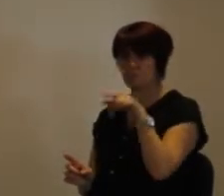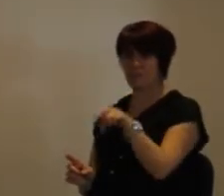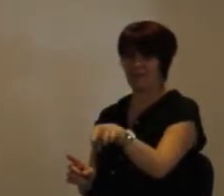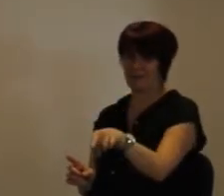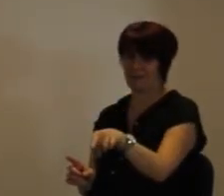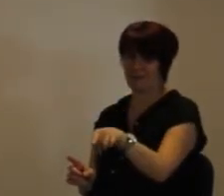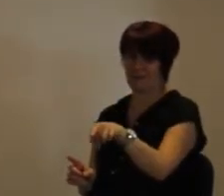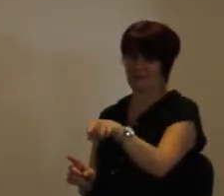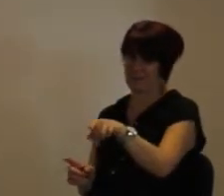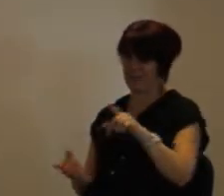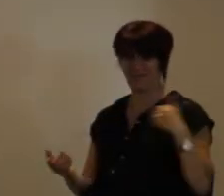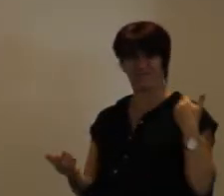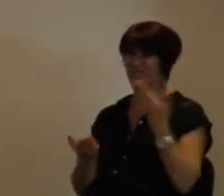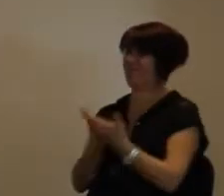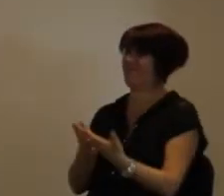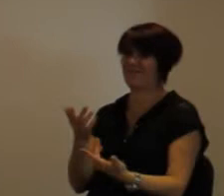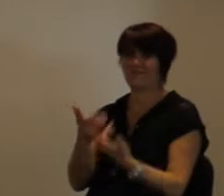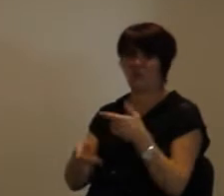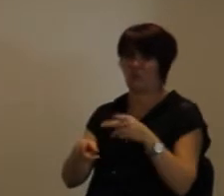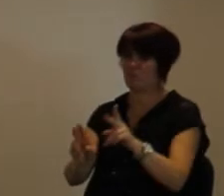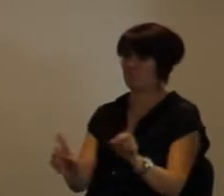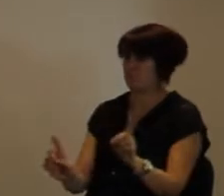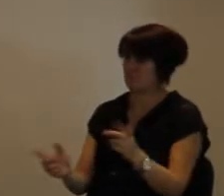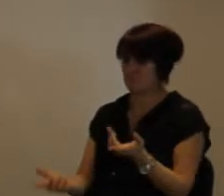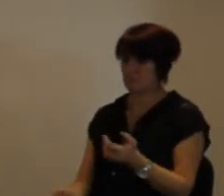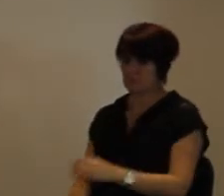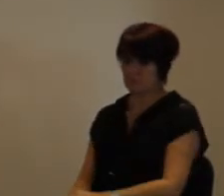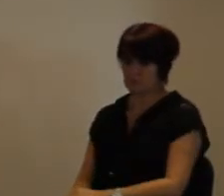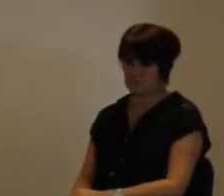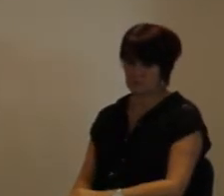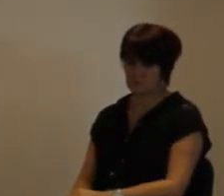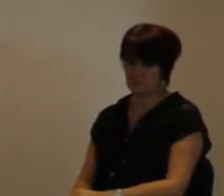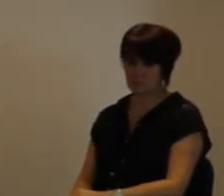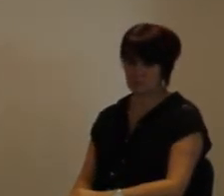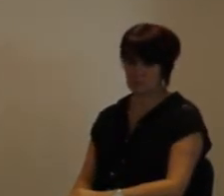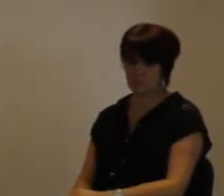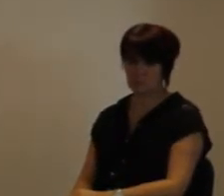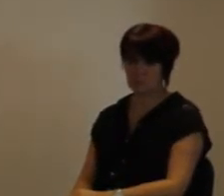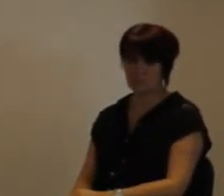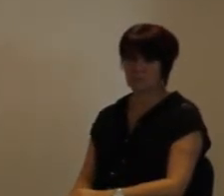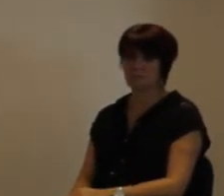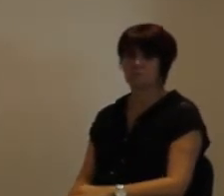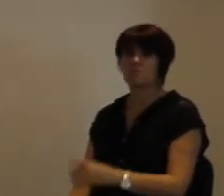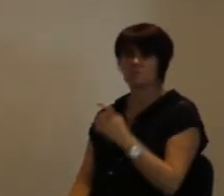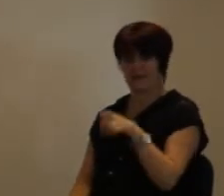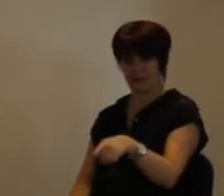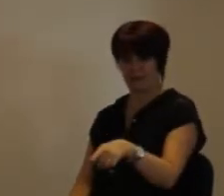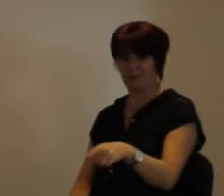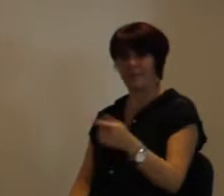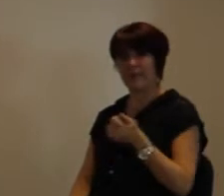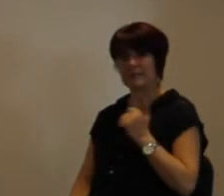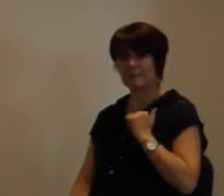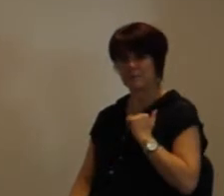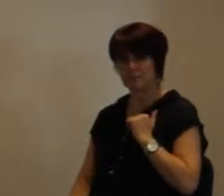this issue in other ways previously. And so we can expect them to maybe have suggestions as to how they